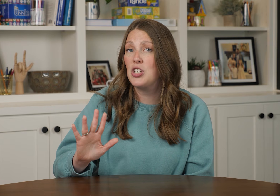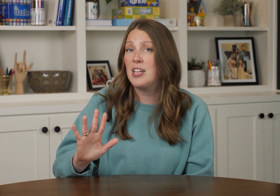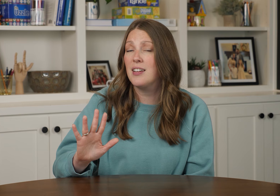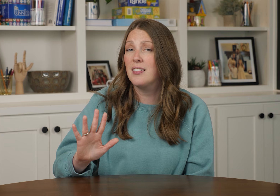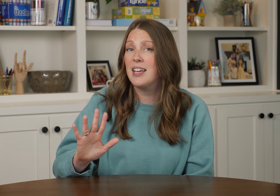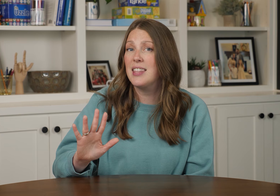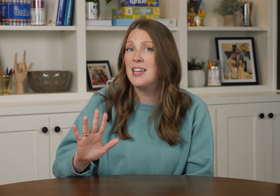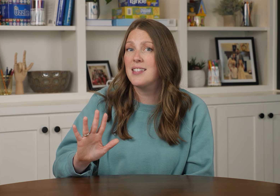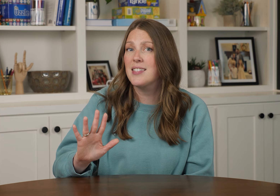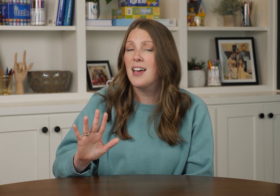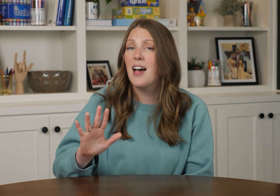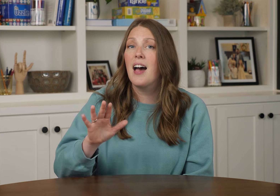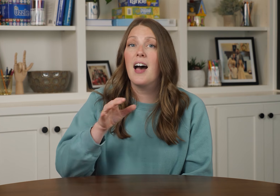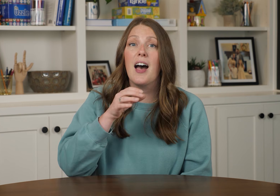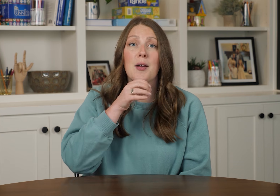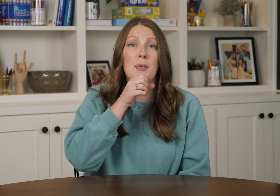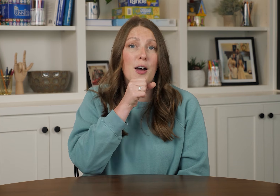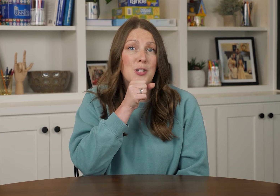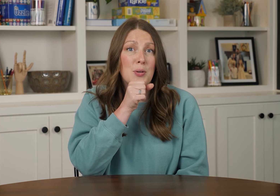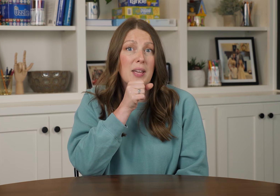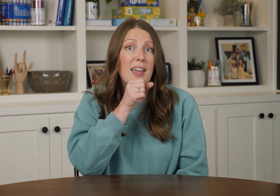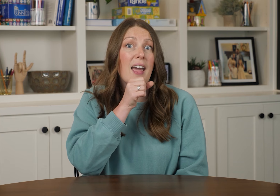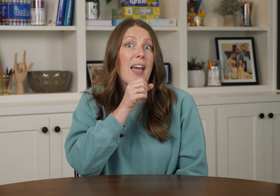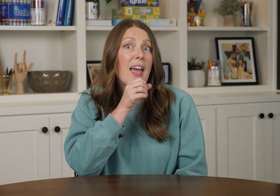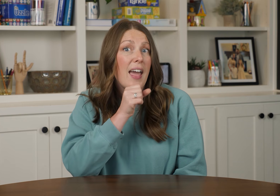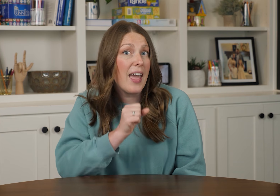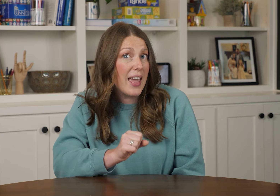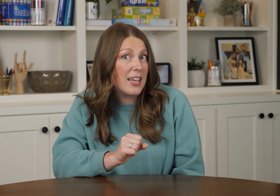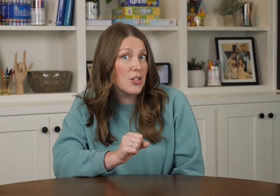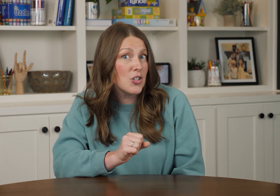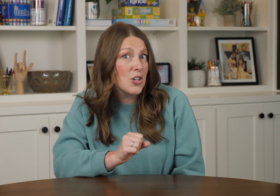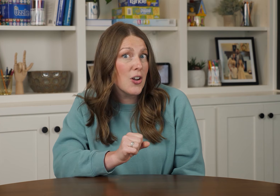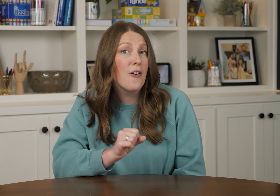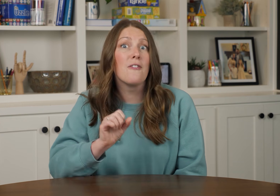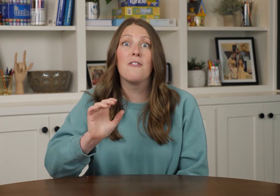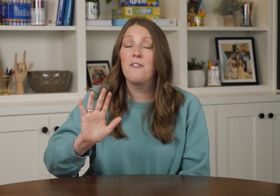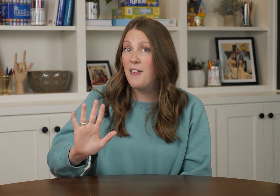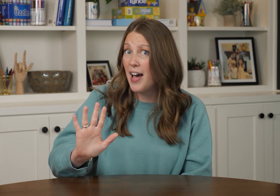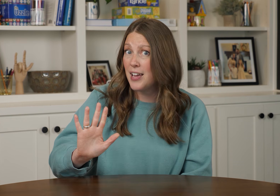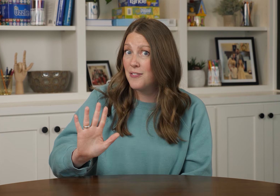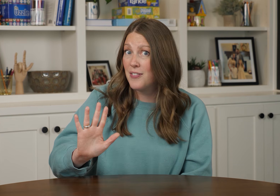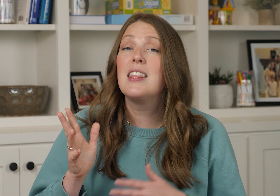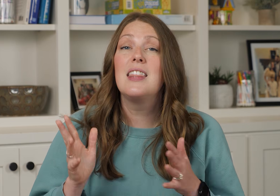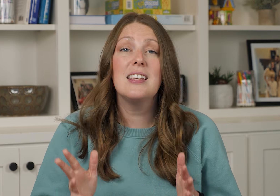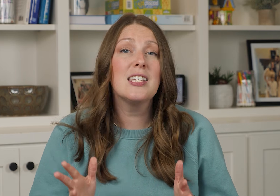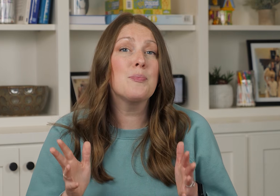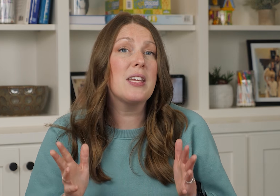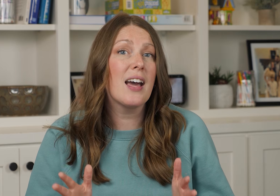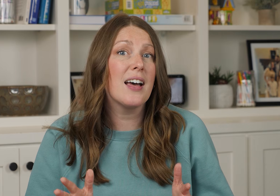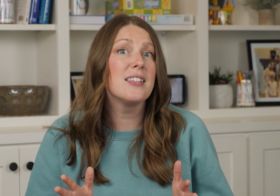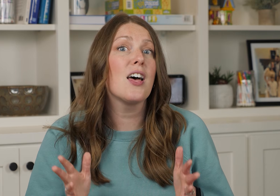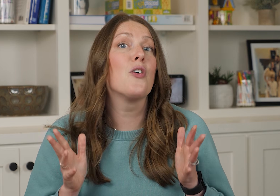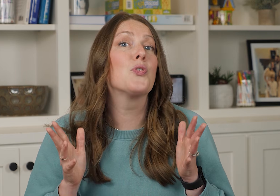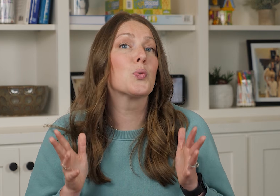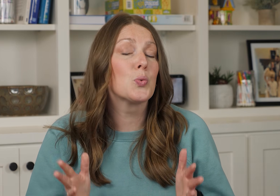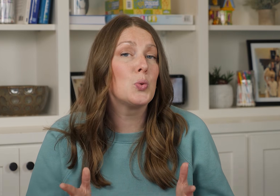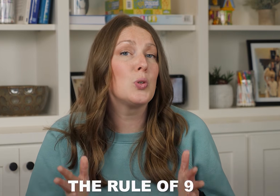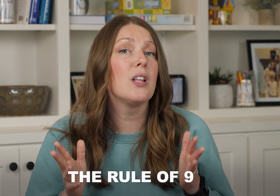chin like this. I'm not doing age 5. This is because of the rule